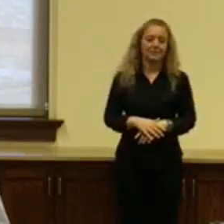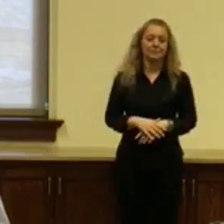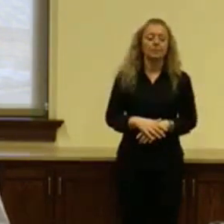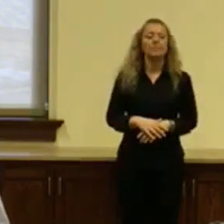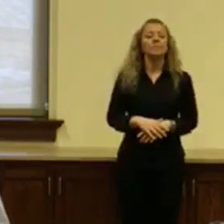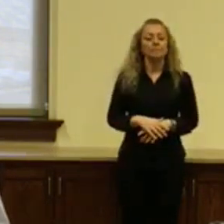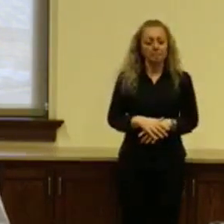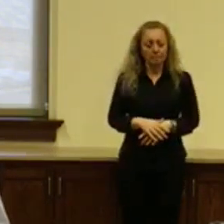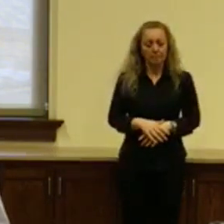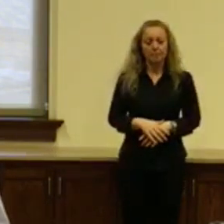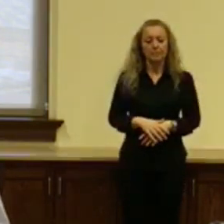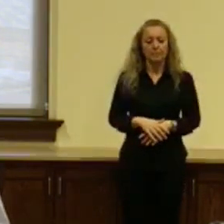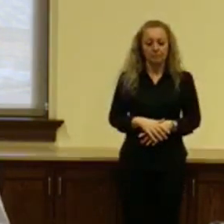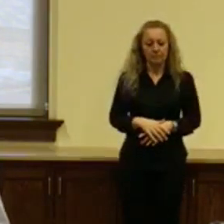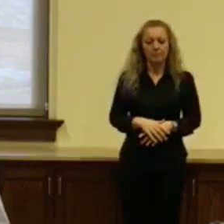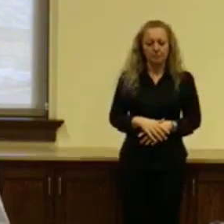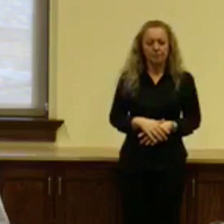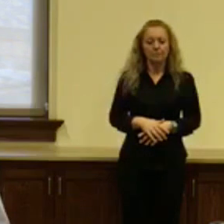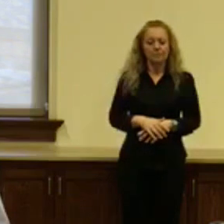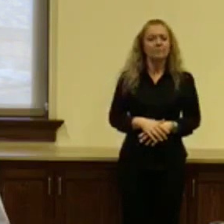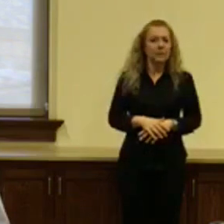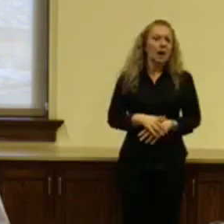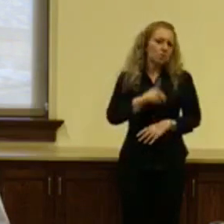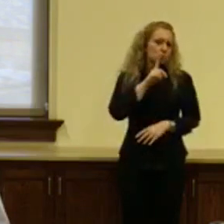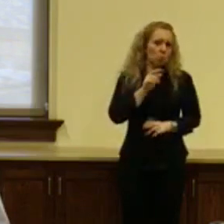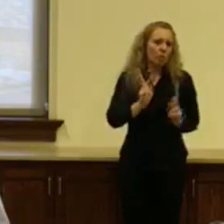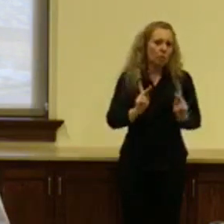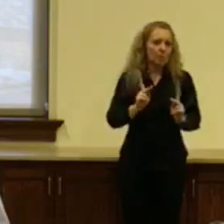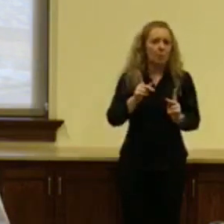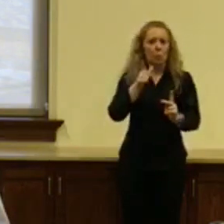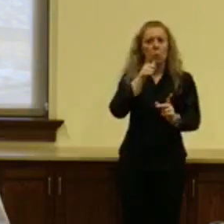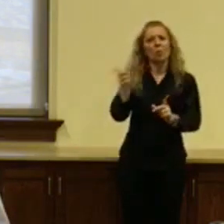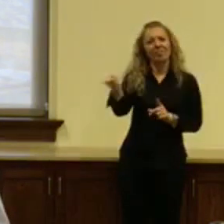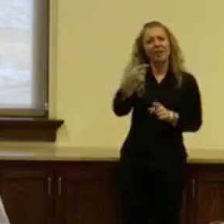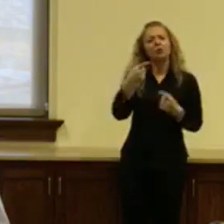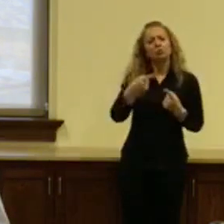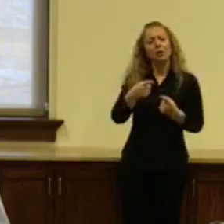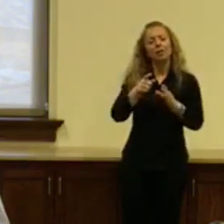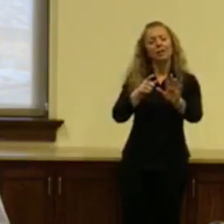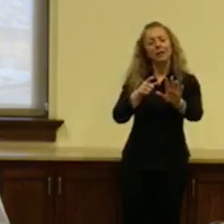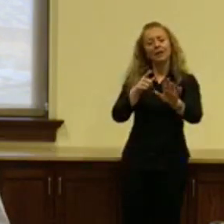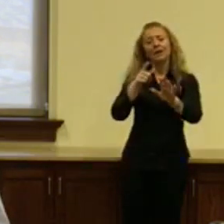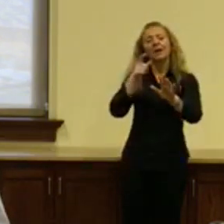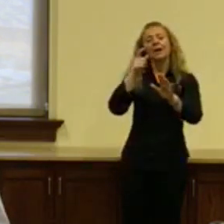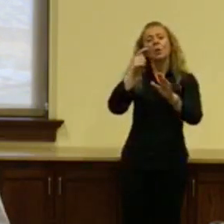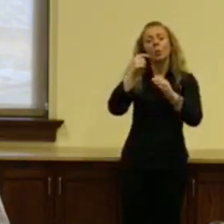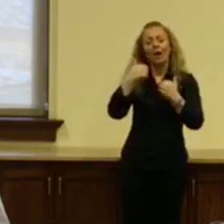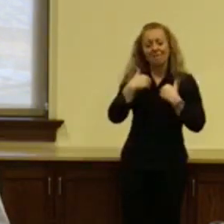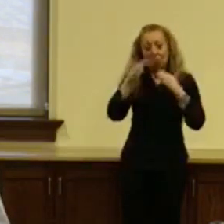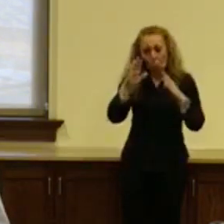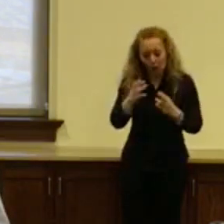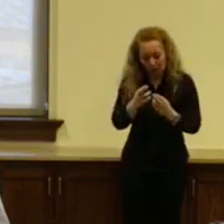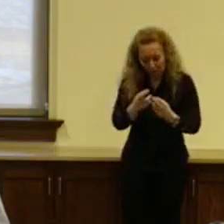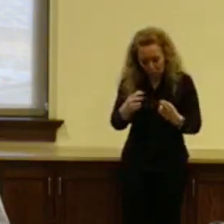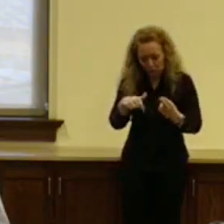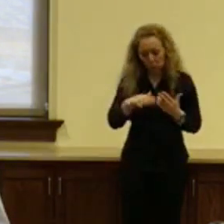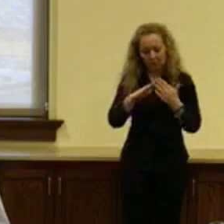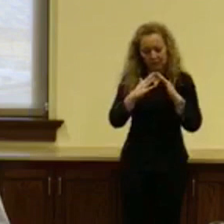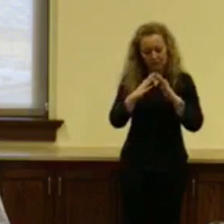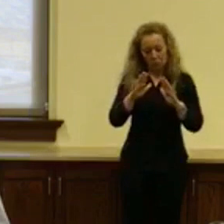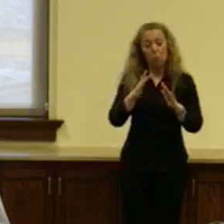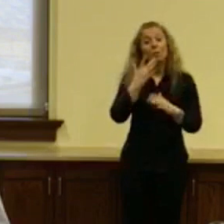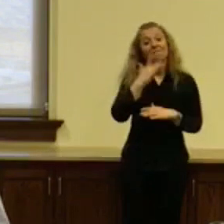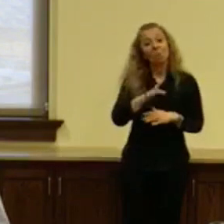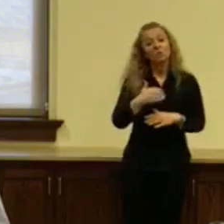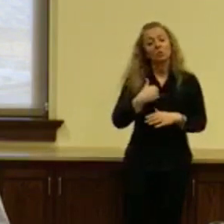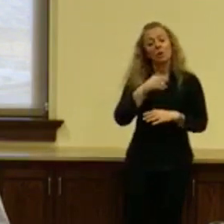people who I'm sure are struggling at home, and I want to remind people that there are great resources in our community. We are very fortunate to